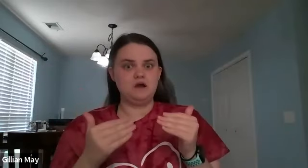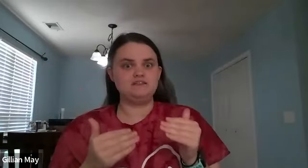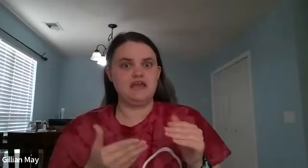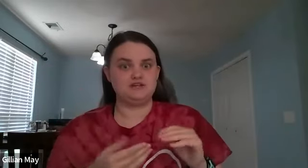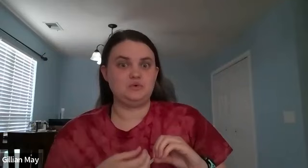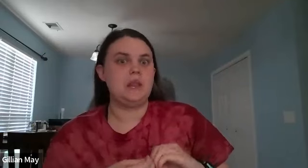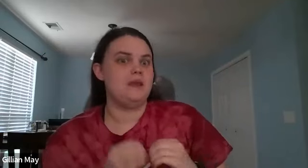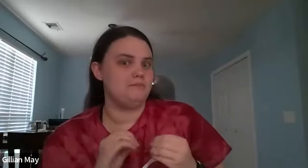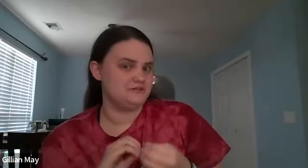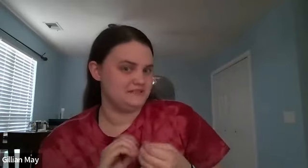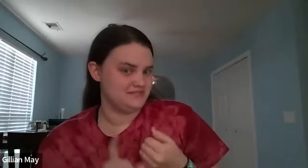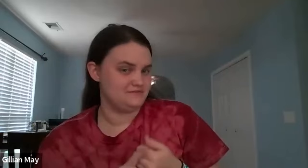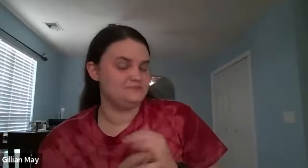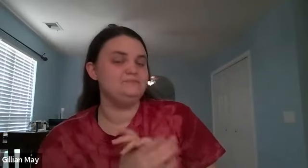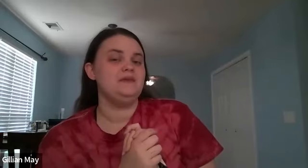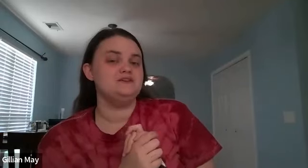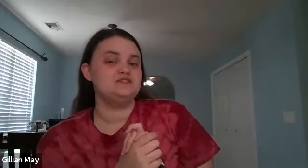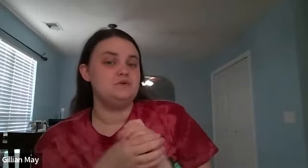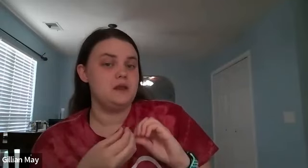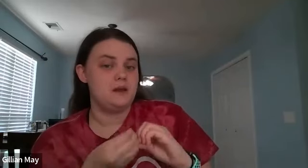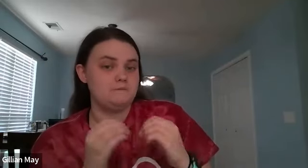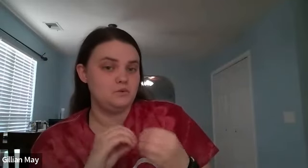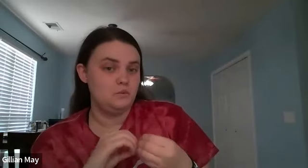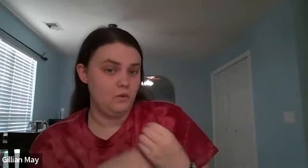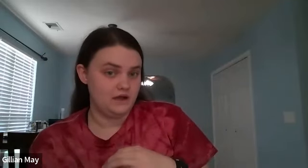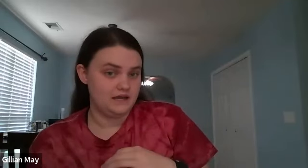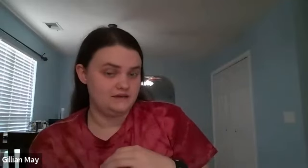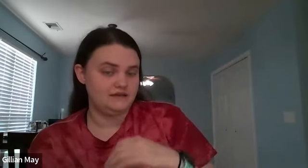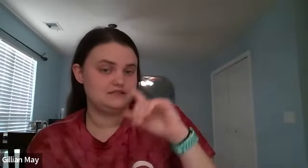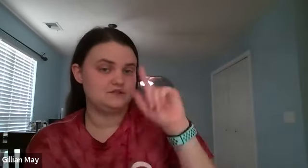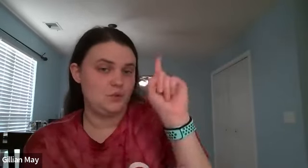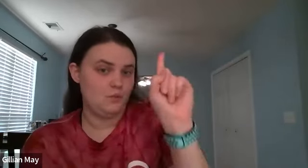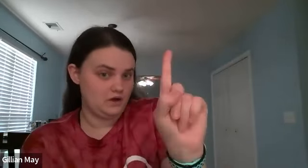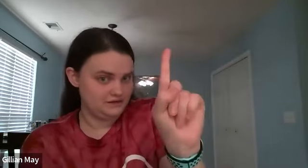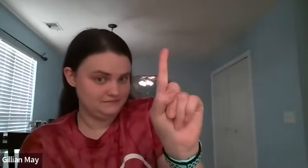to the actual numbers themselves. So number 1 is 1.